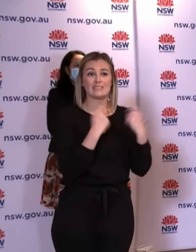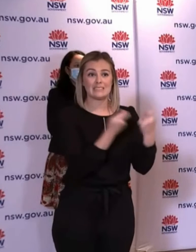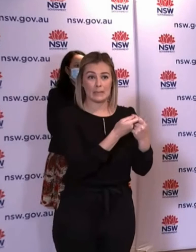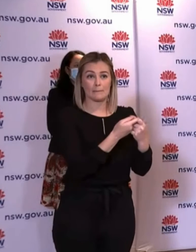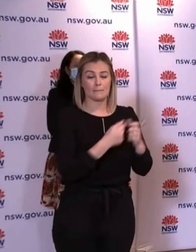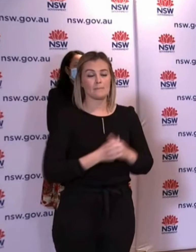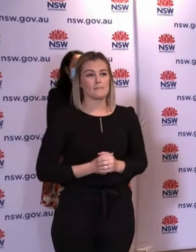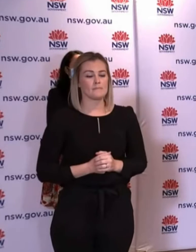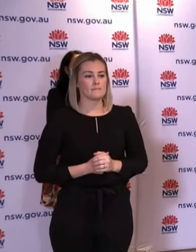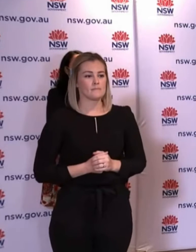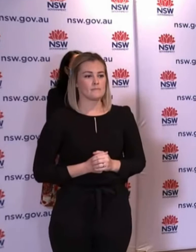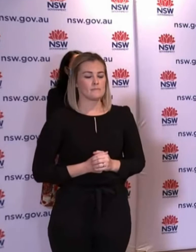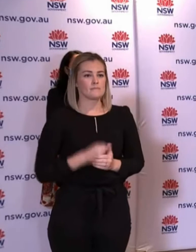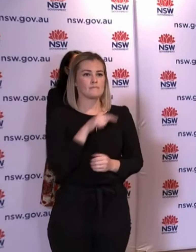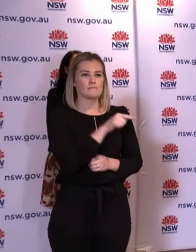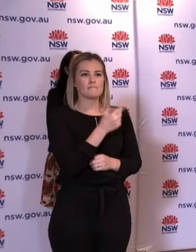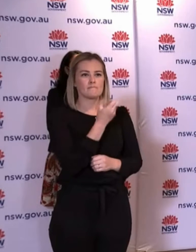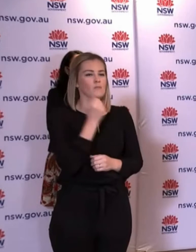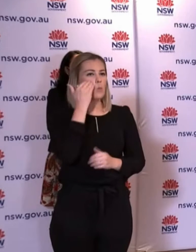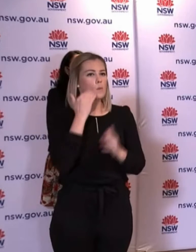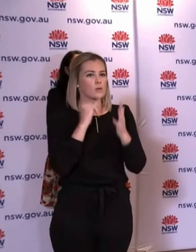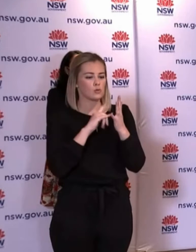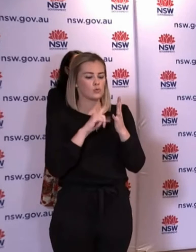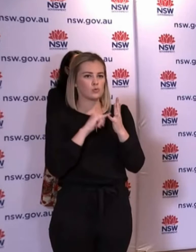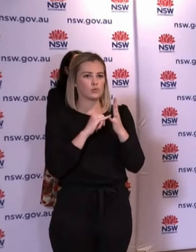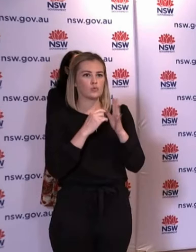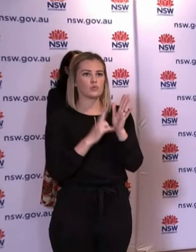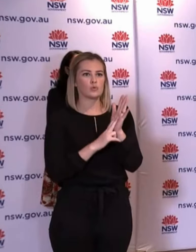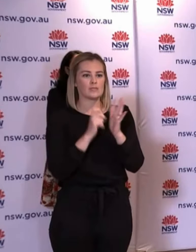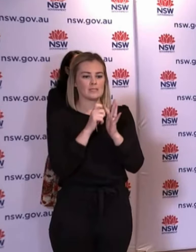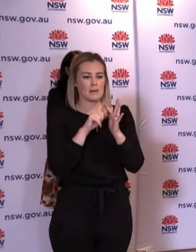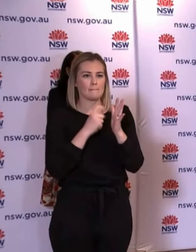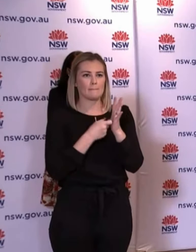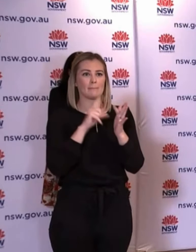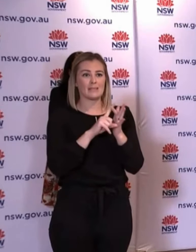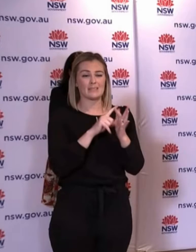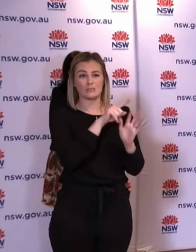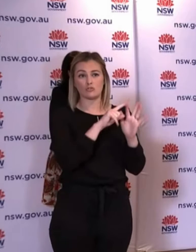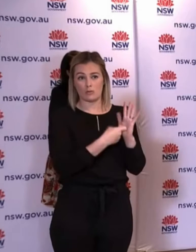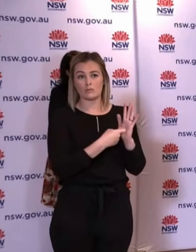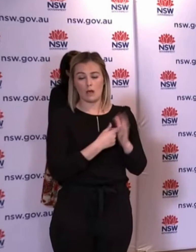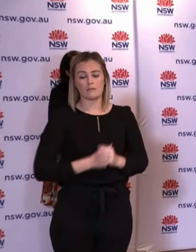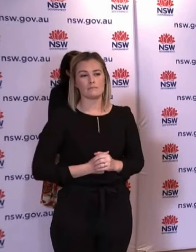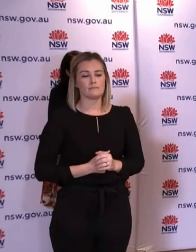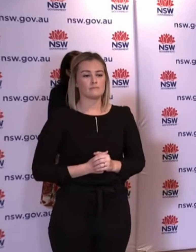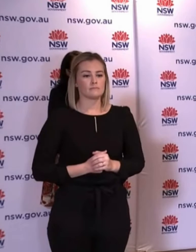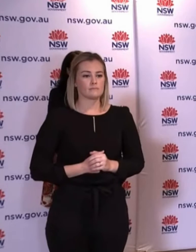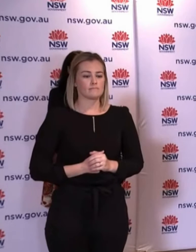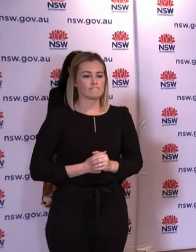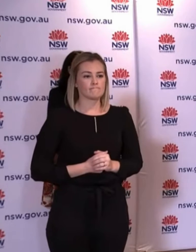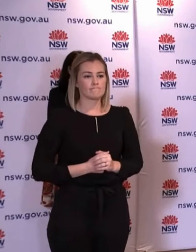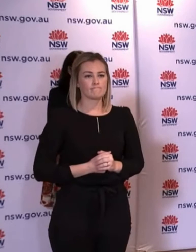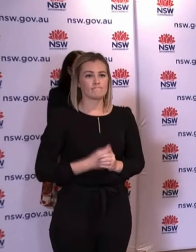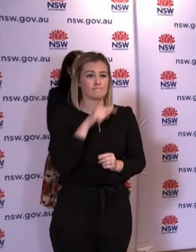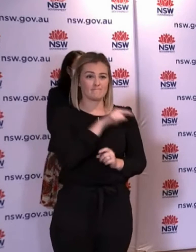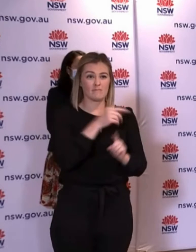led by Susan Pearce, who had the foresight long before we had large amounts